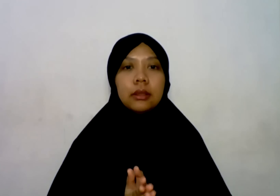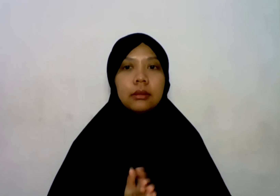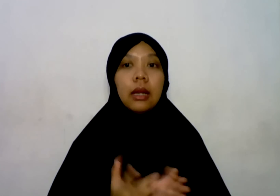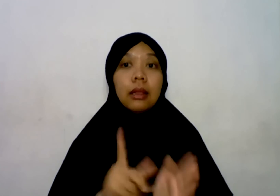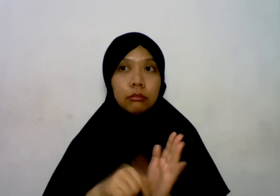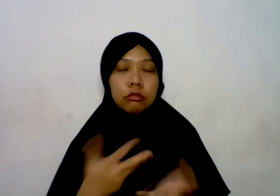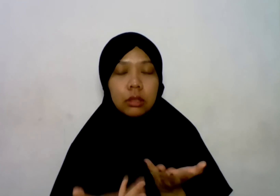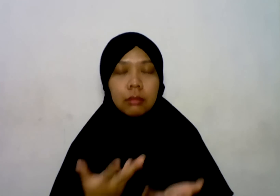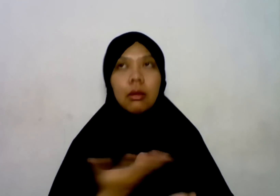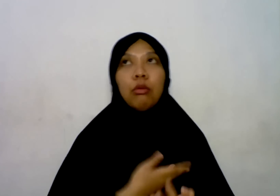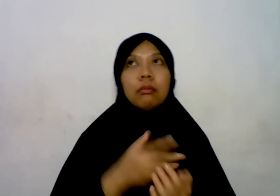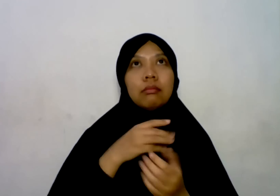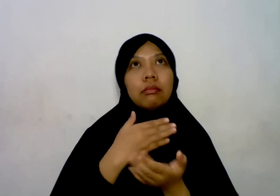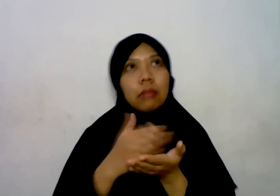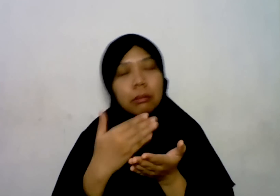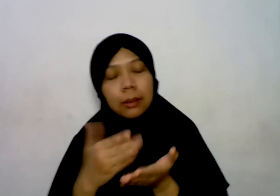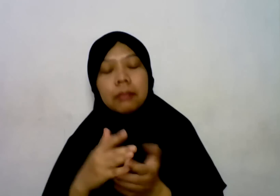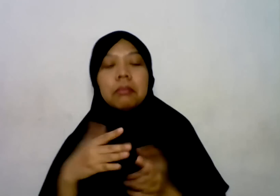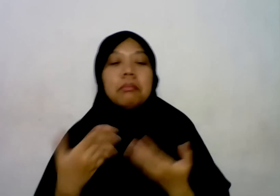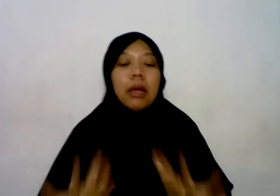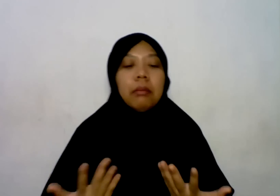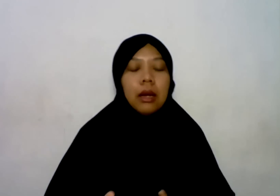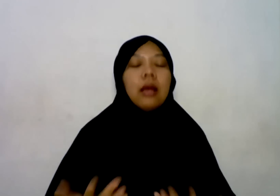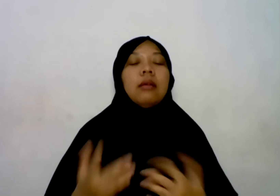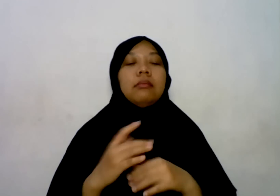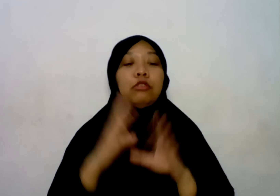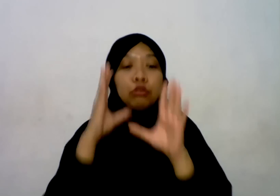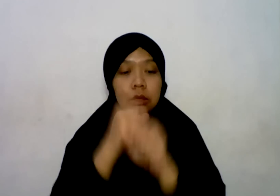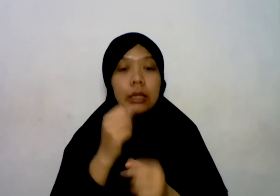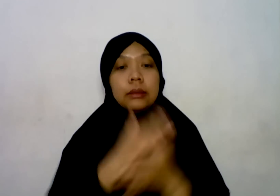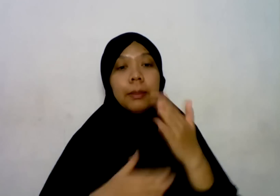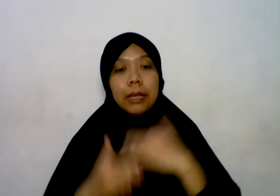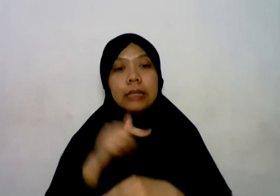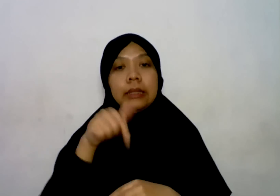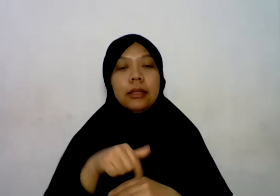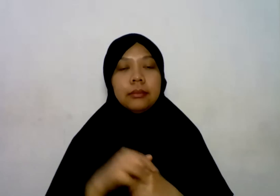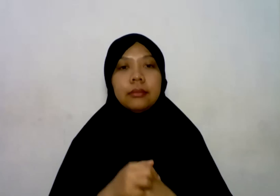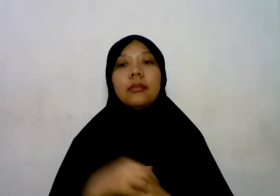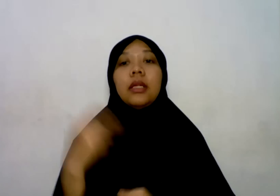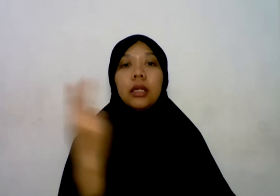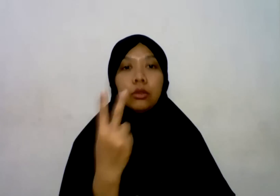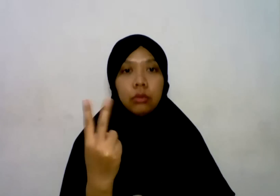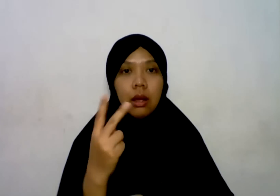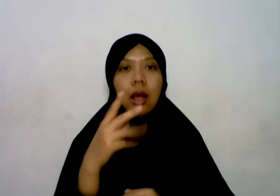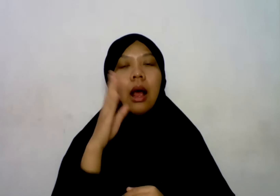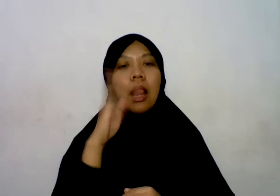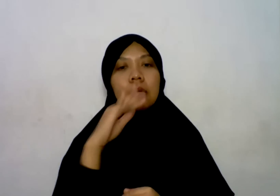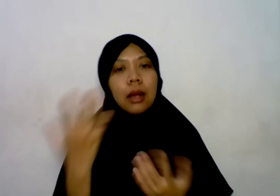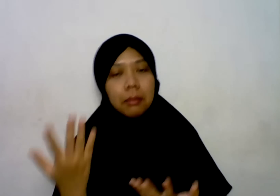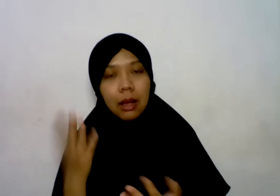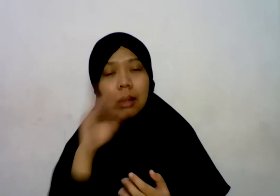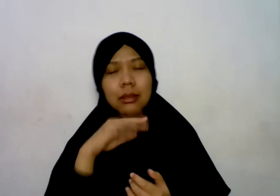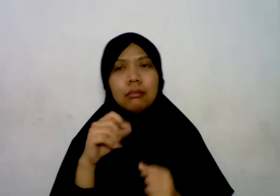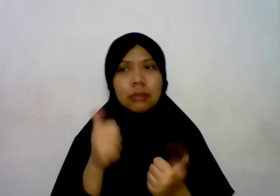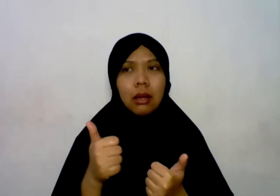program in Sheffield in specifically developed. The second reason why we quite optimistic about this program